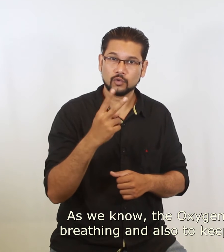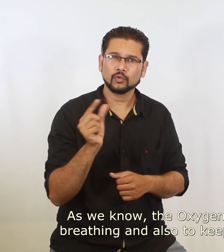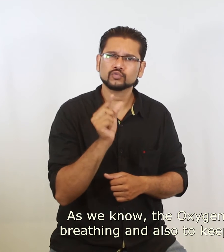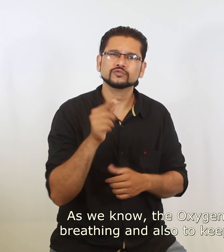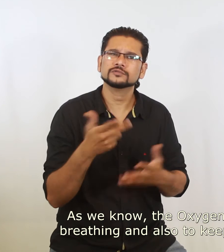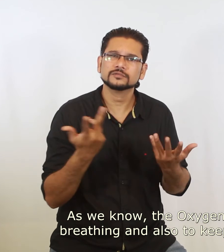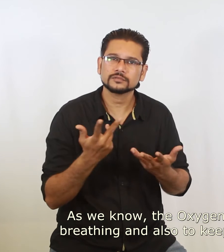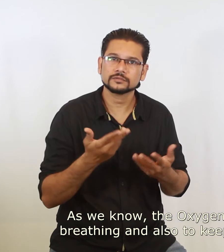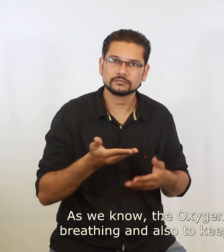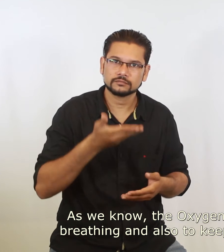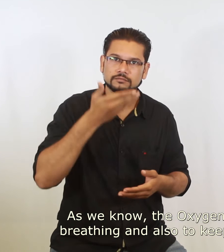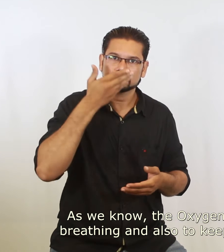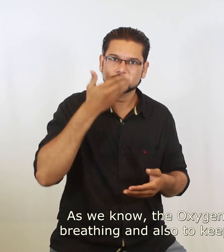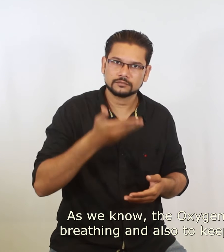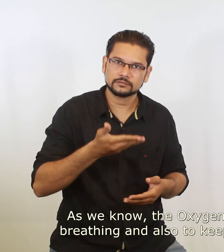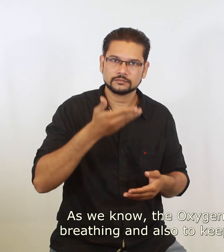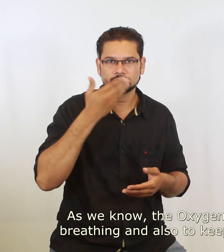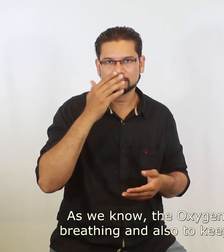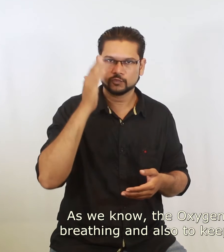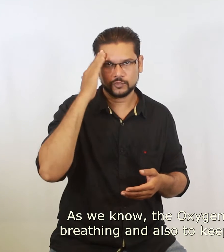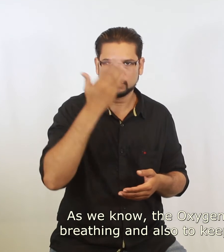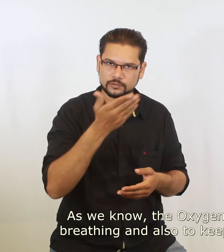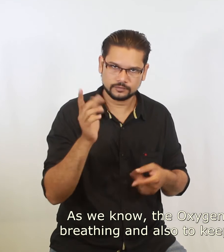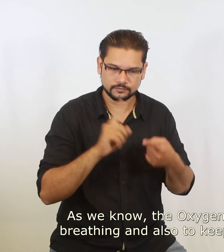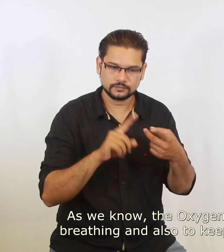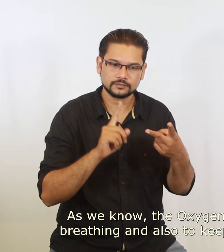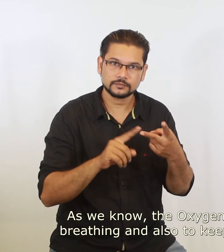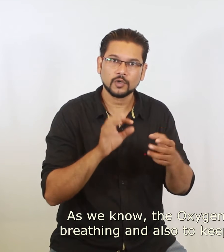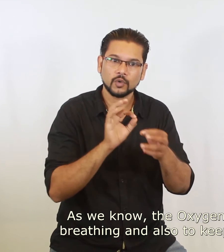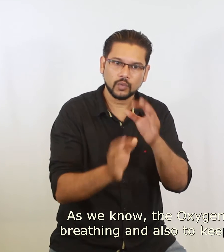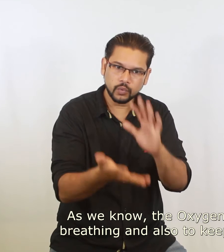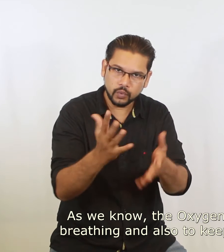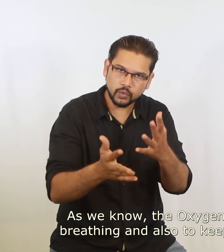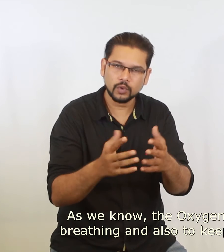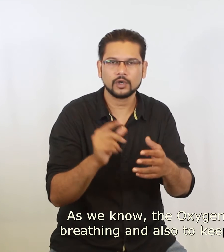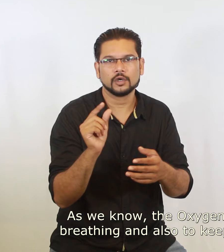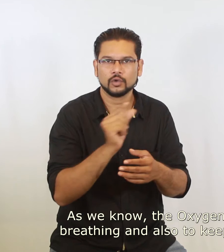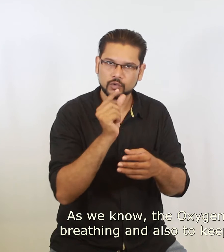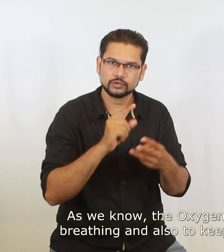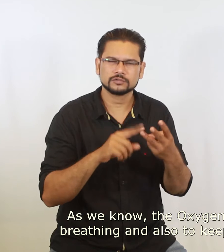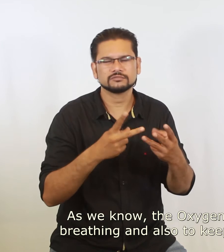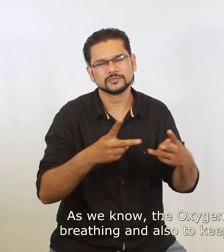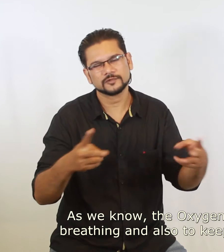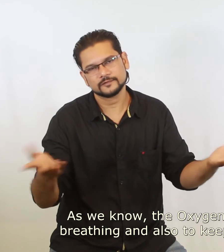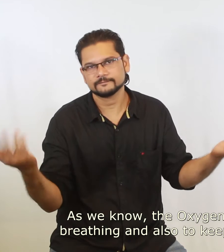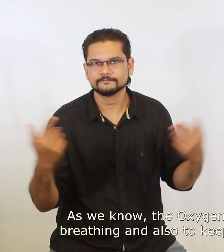As we know, the oxygen is useful for breathing and also to keep fire burning.